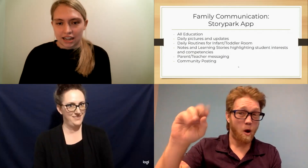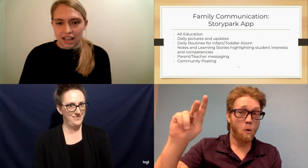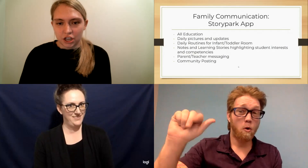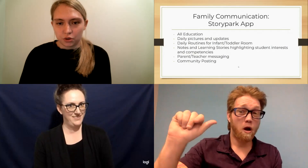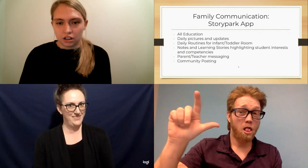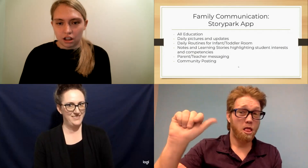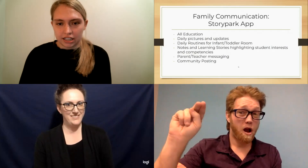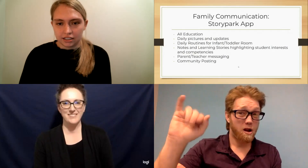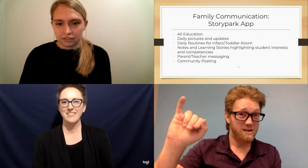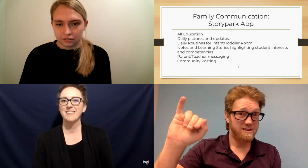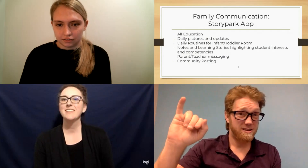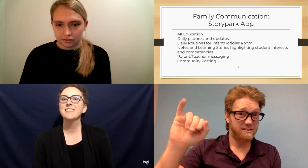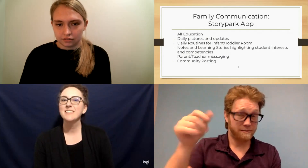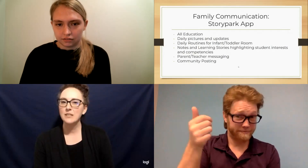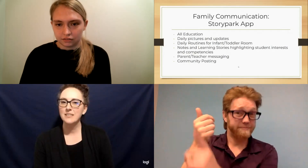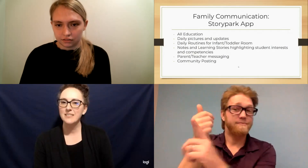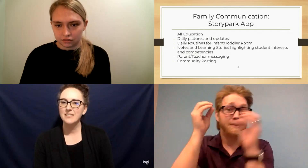Kaliona Heneheo Kalani.